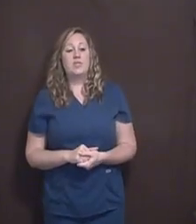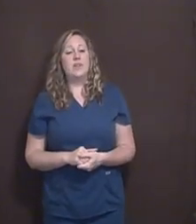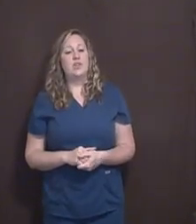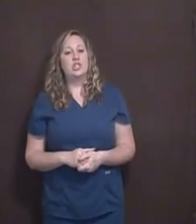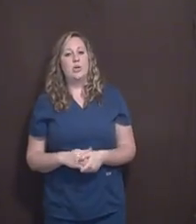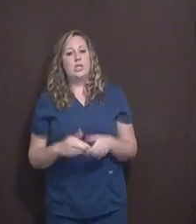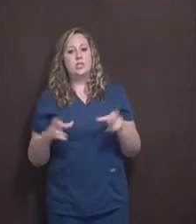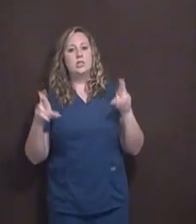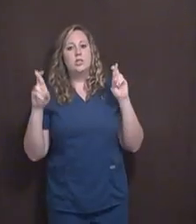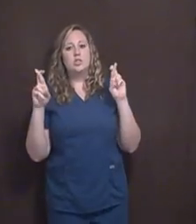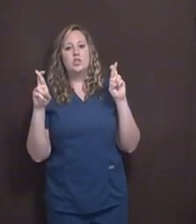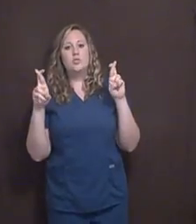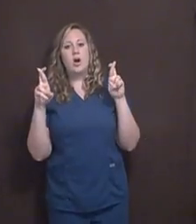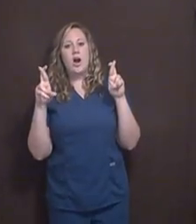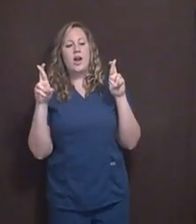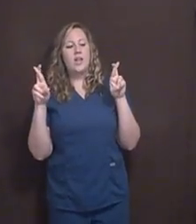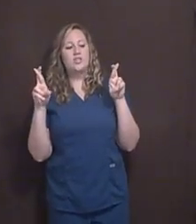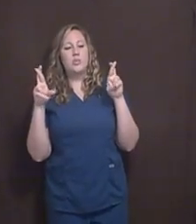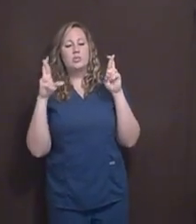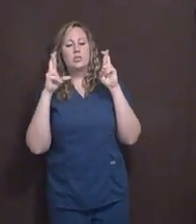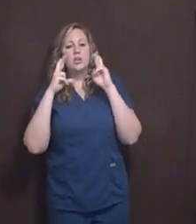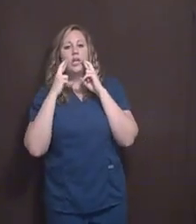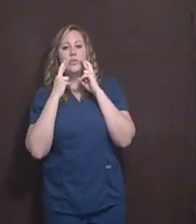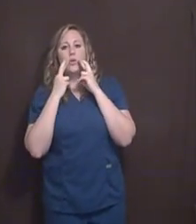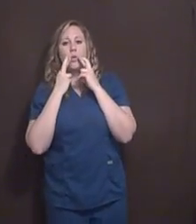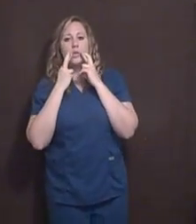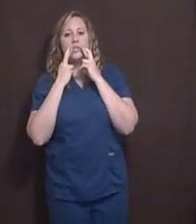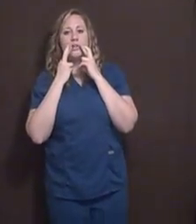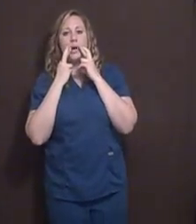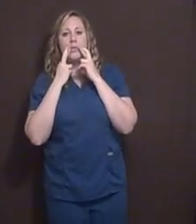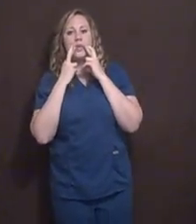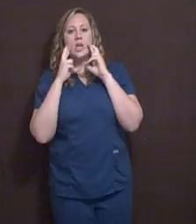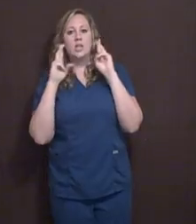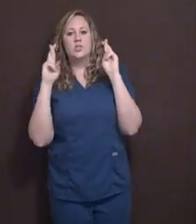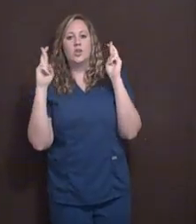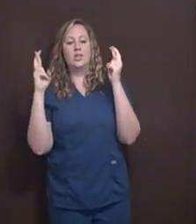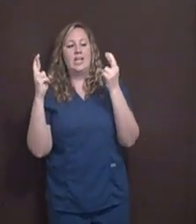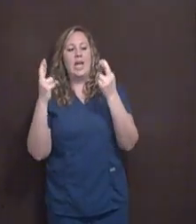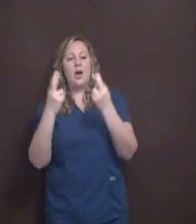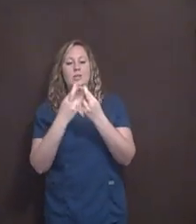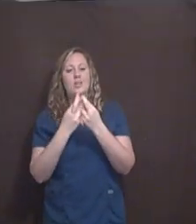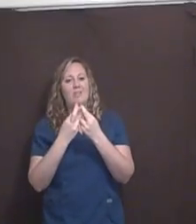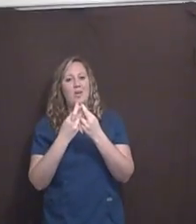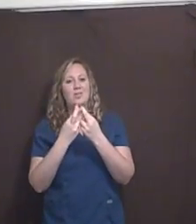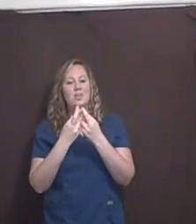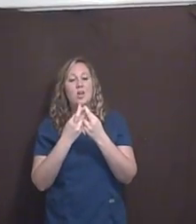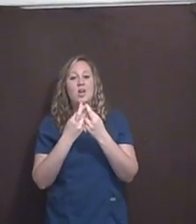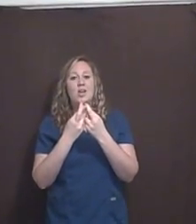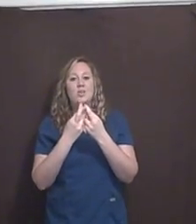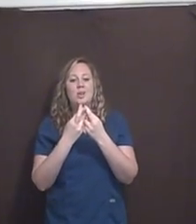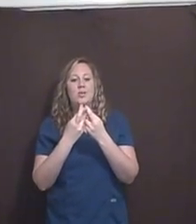The sign for donut, two R hand shapes starting at the corners of your mouth and circling out and around.